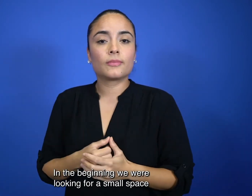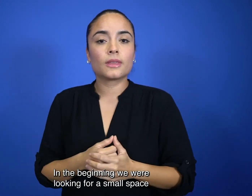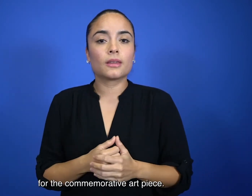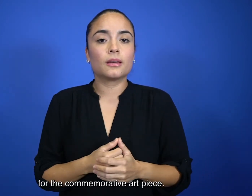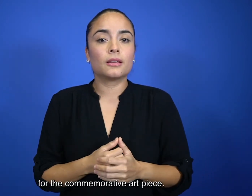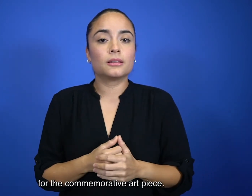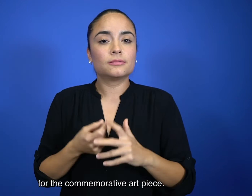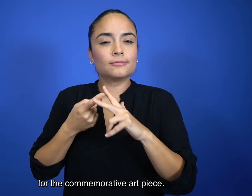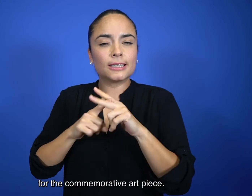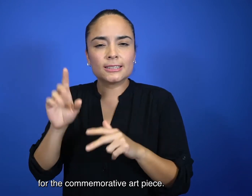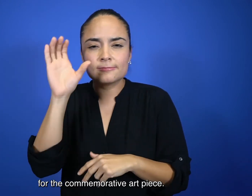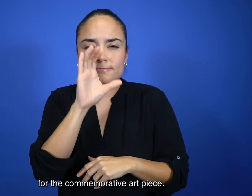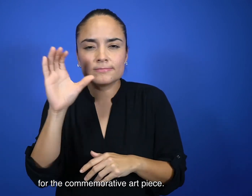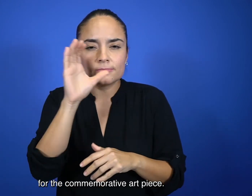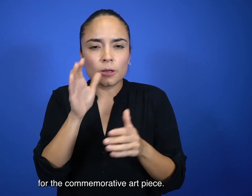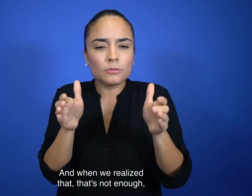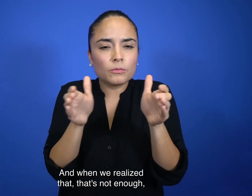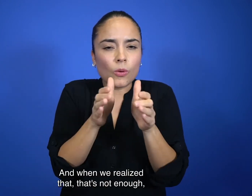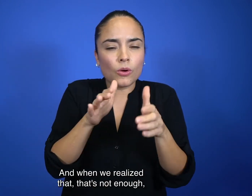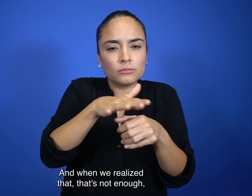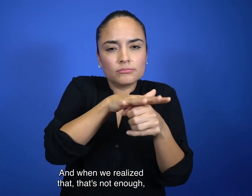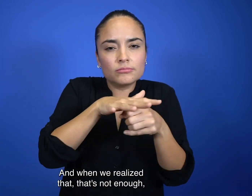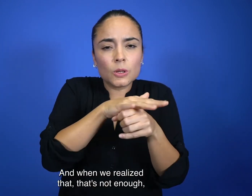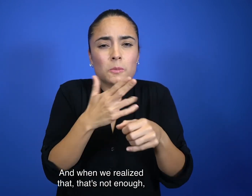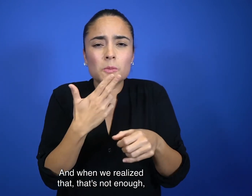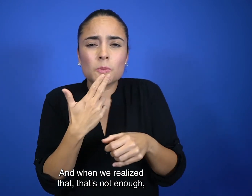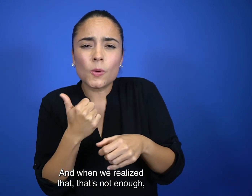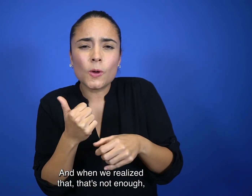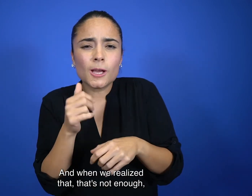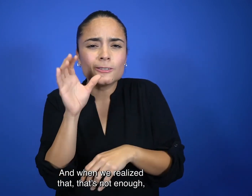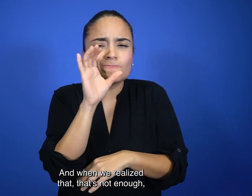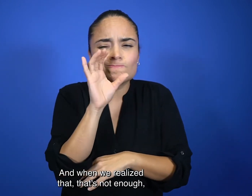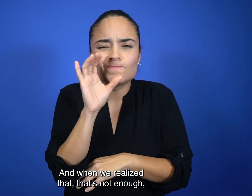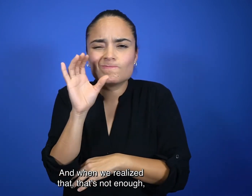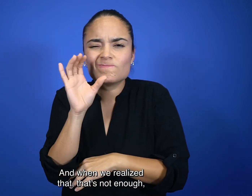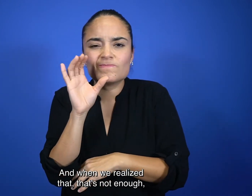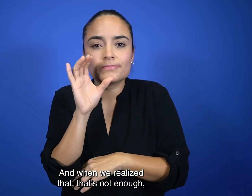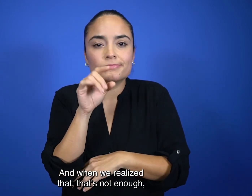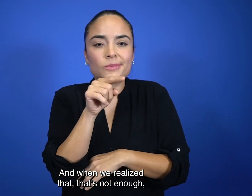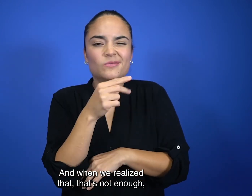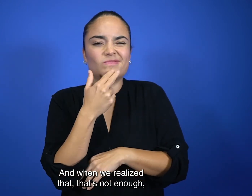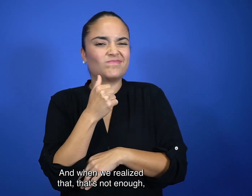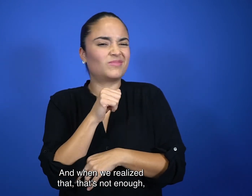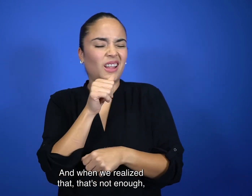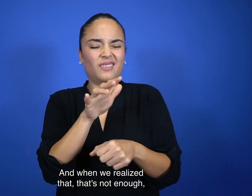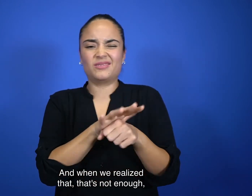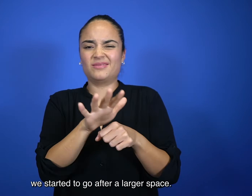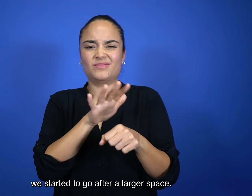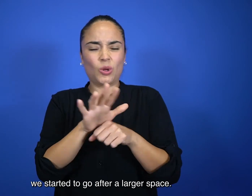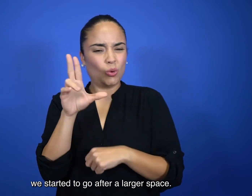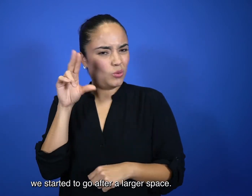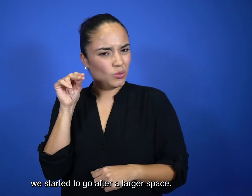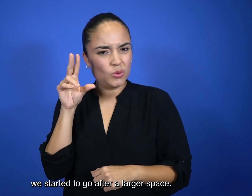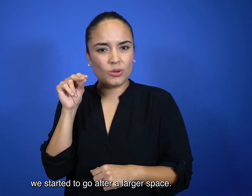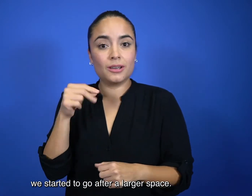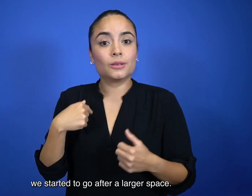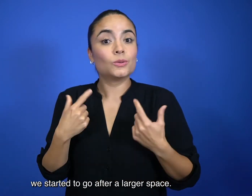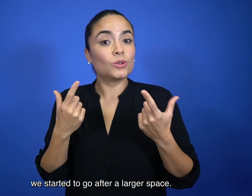for the commemorative art piece, and when we realized that that's not enough, we started to go after